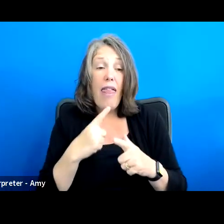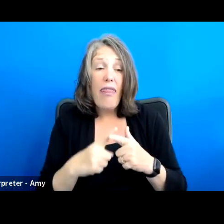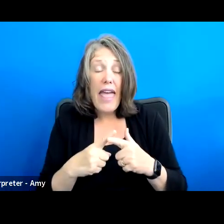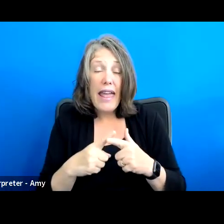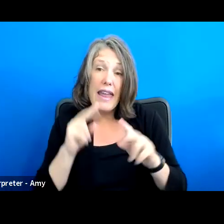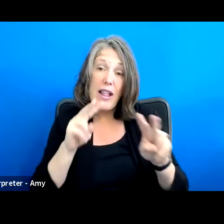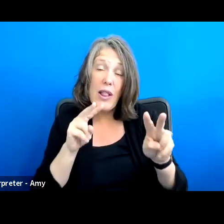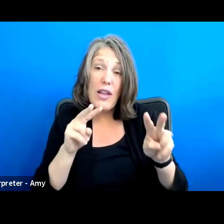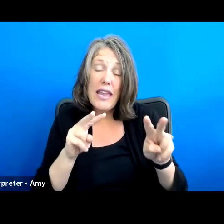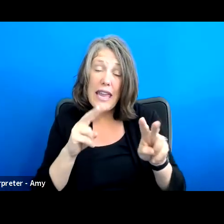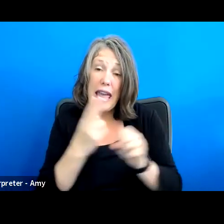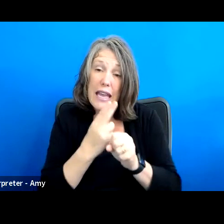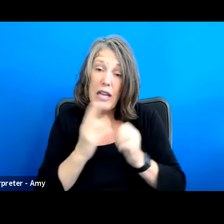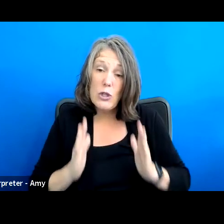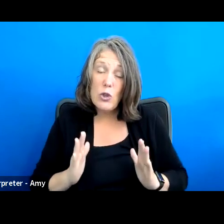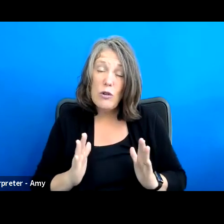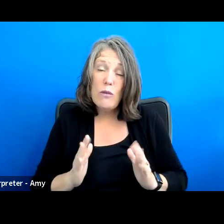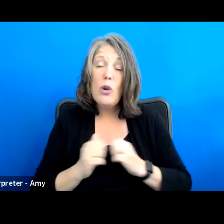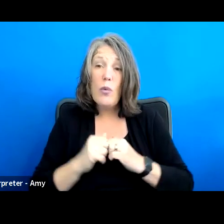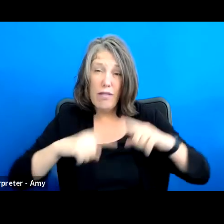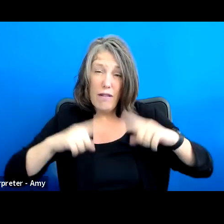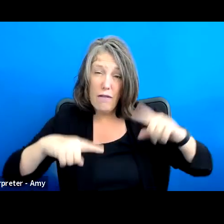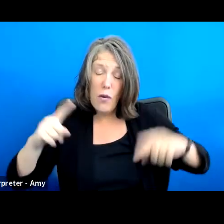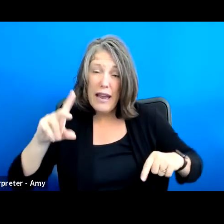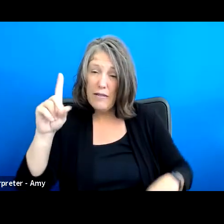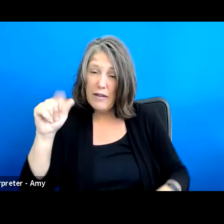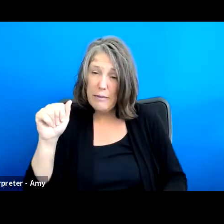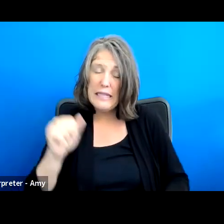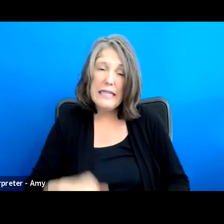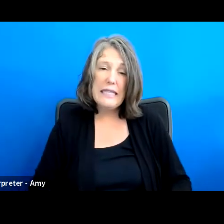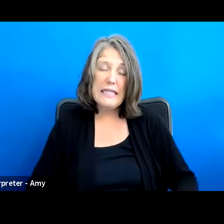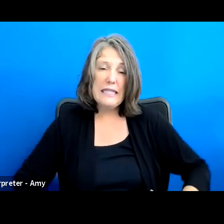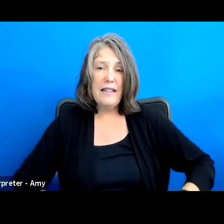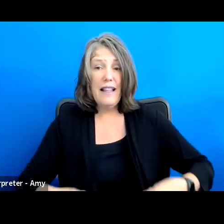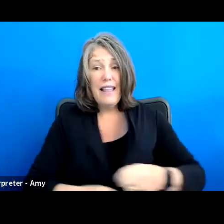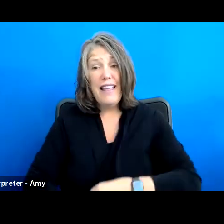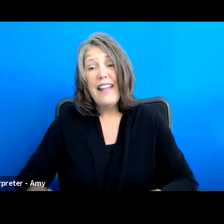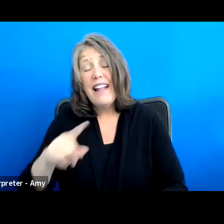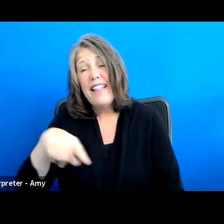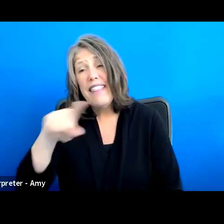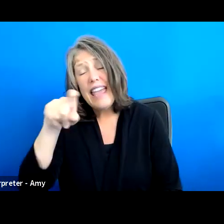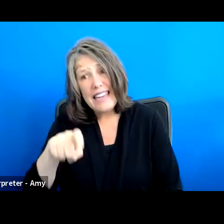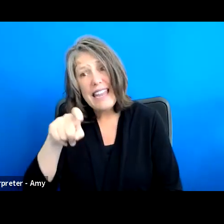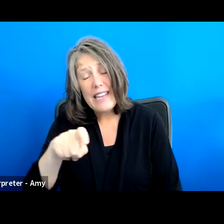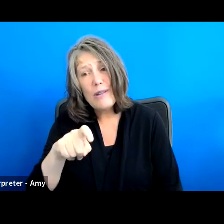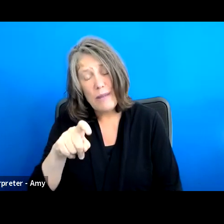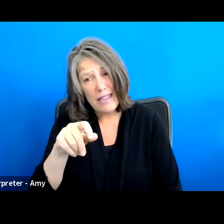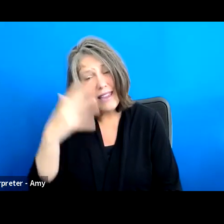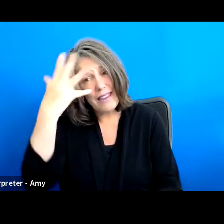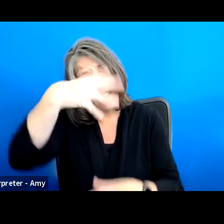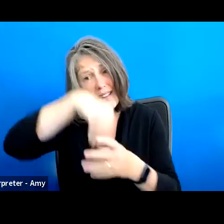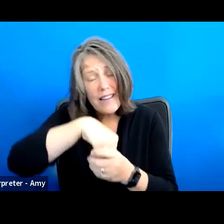at consumers with a variety of disabilities. They need to have a seat at the table no matter